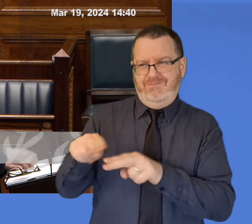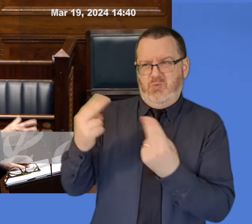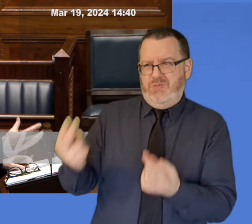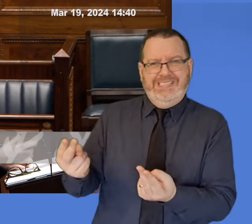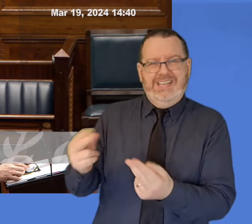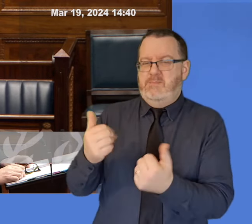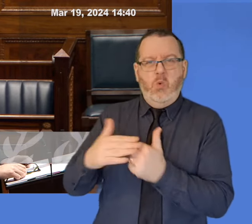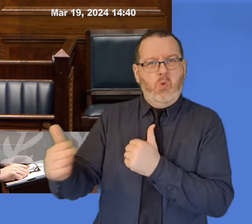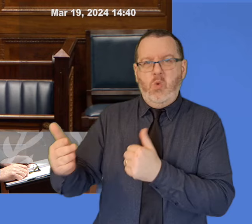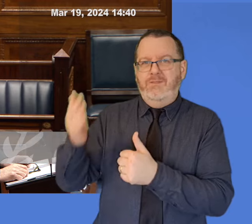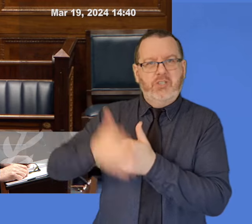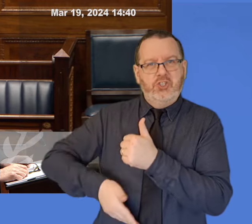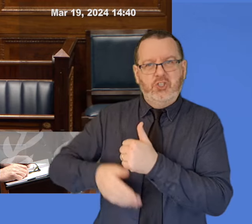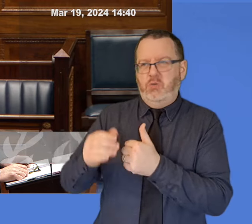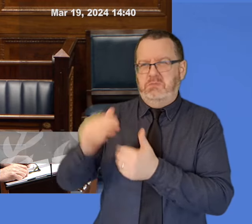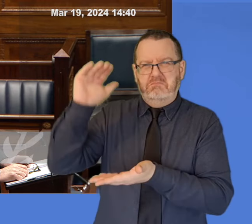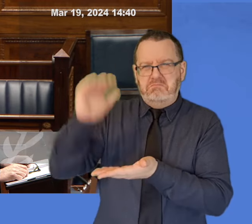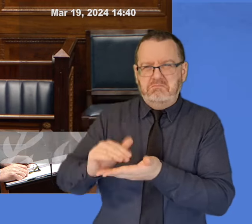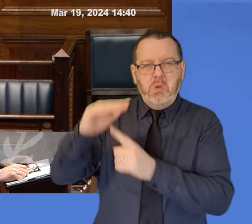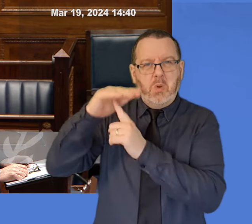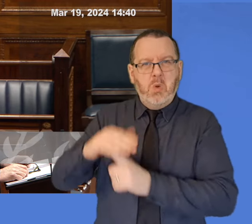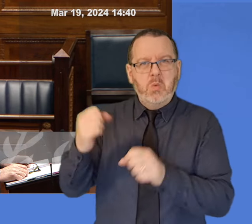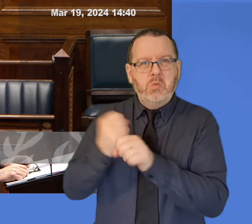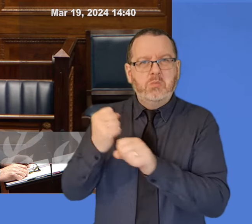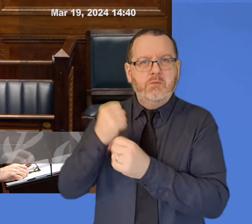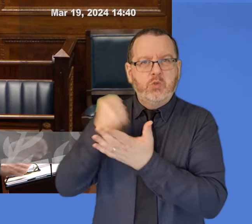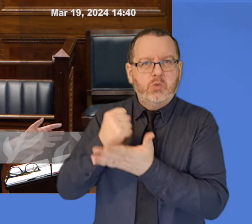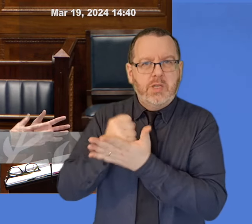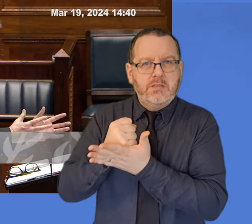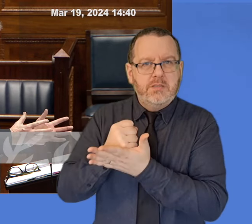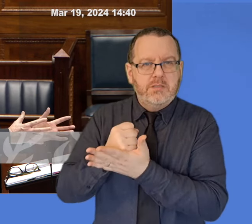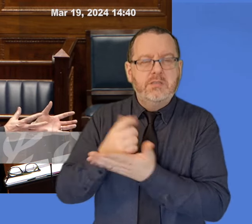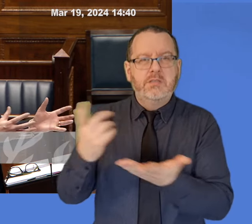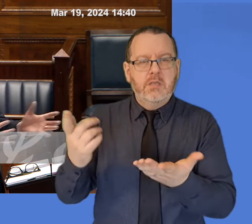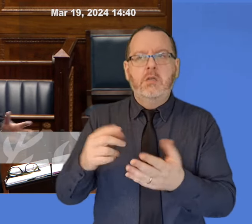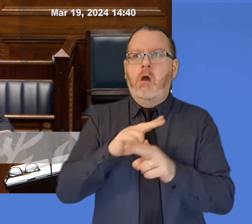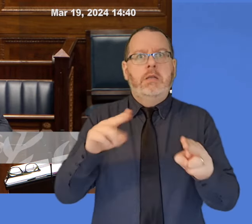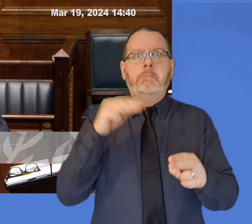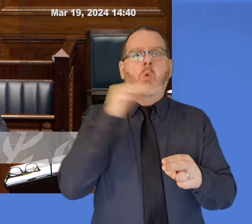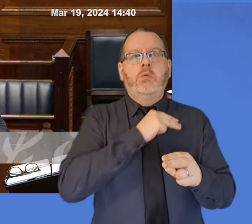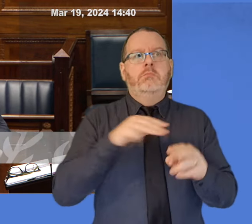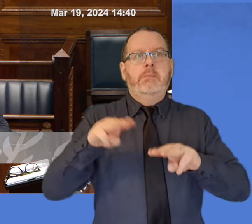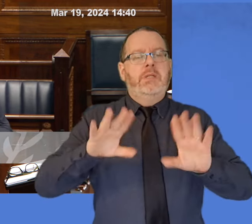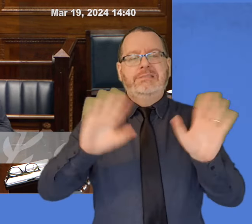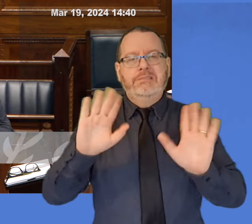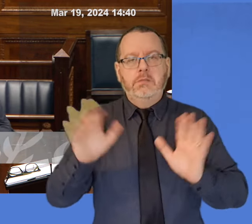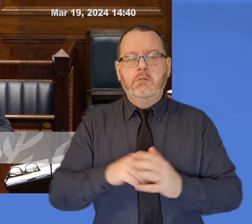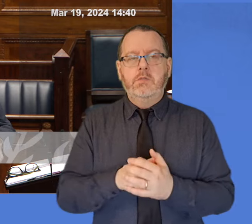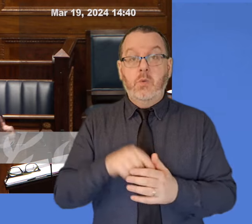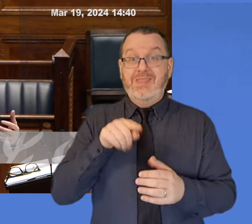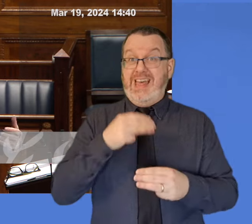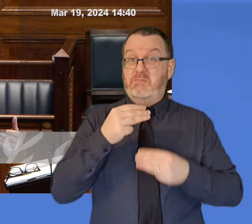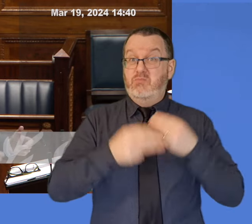in courses, that it wasn't from key positions within the further education structures. So in a process which had already a very significant way down the